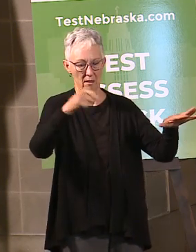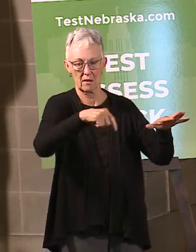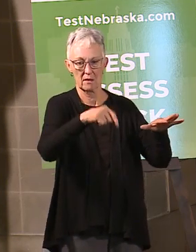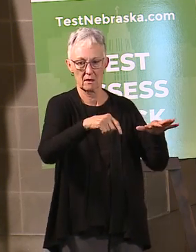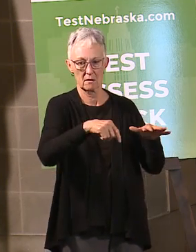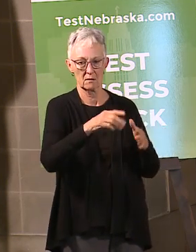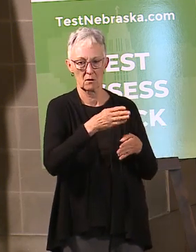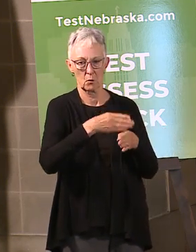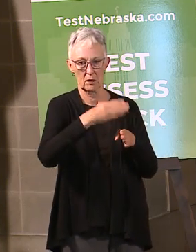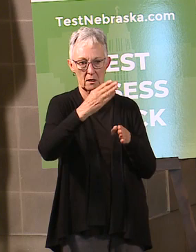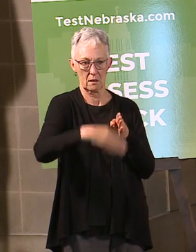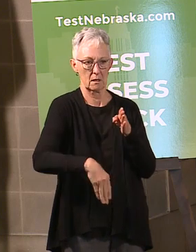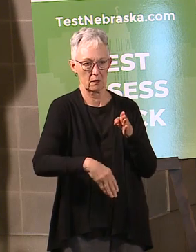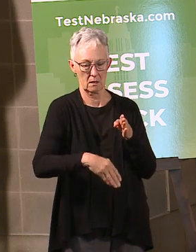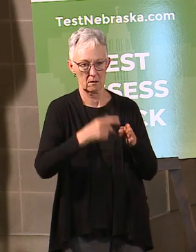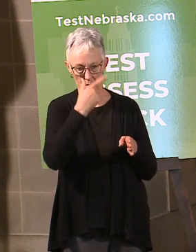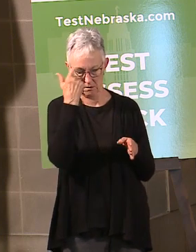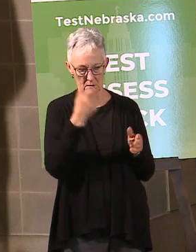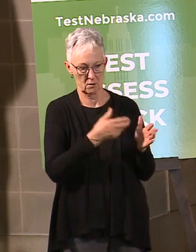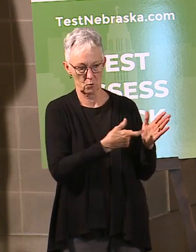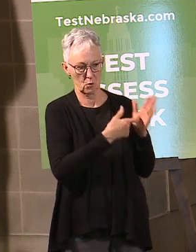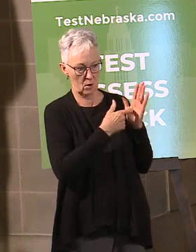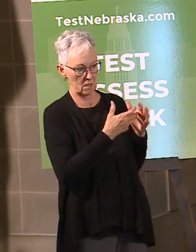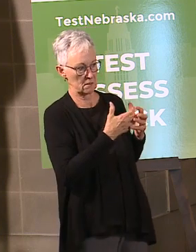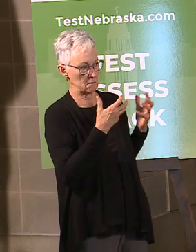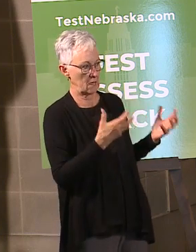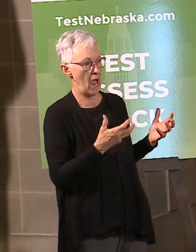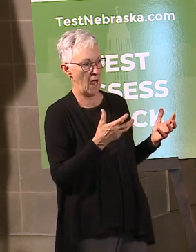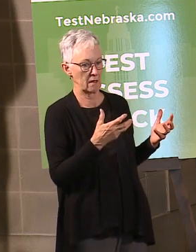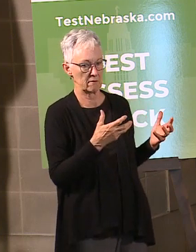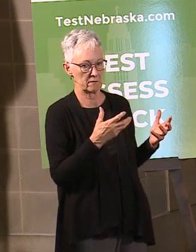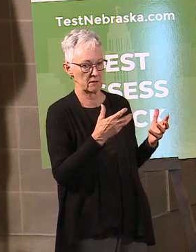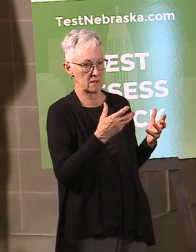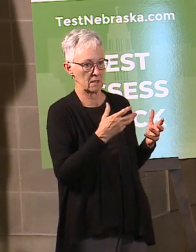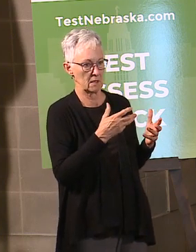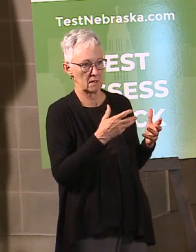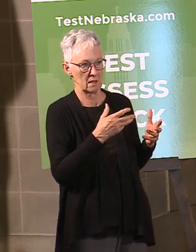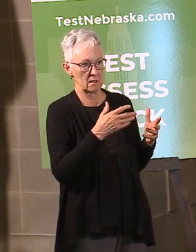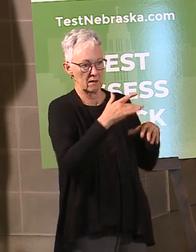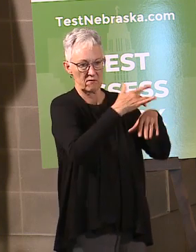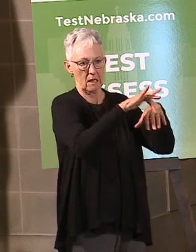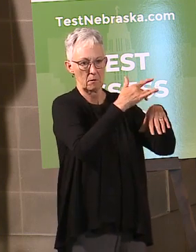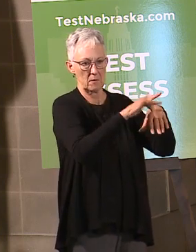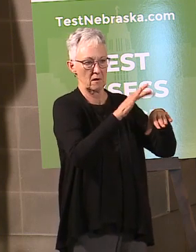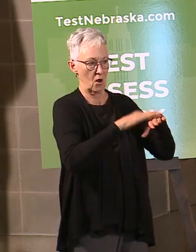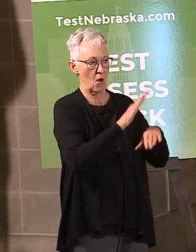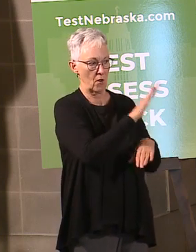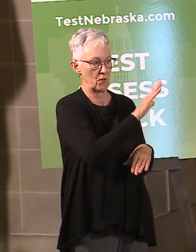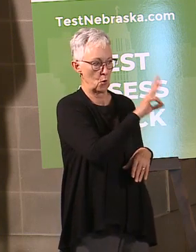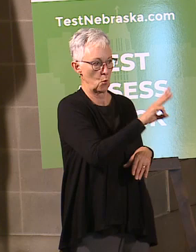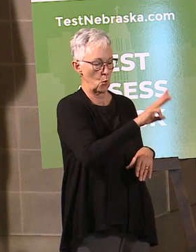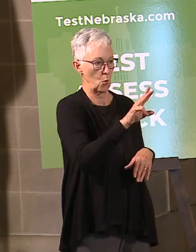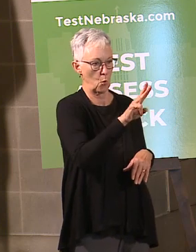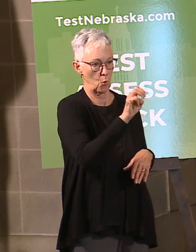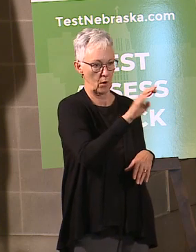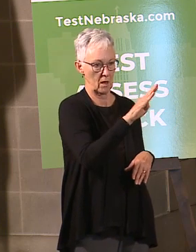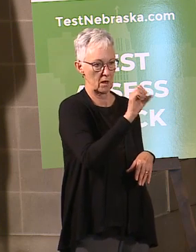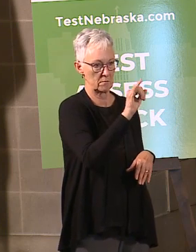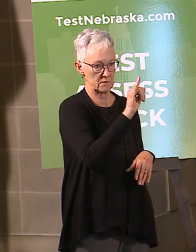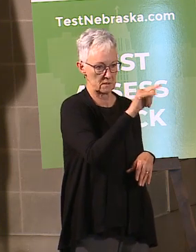or bandwidth to pull all that data out. So we will make a big run this weekend, and so those. Can you just describe, John,